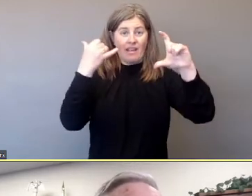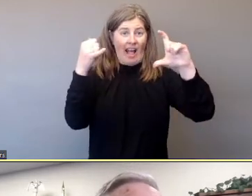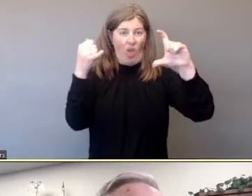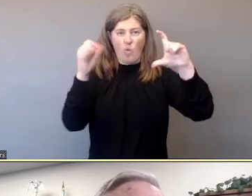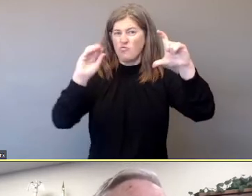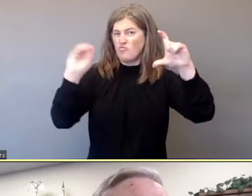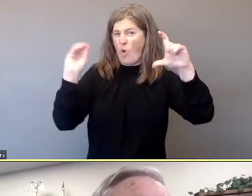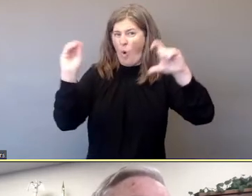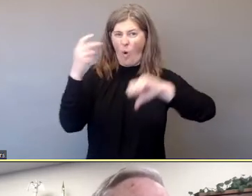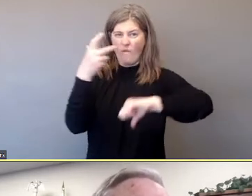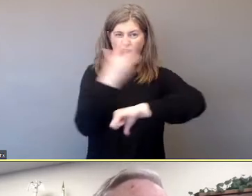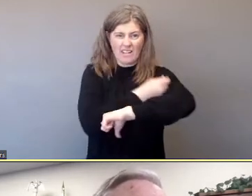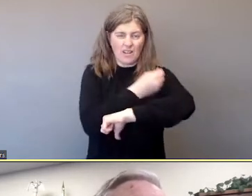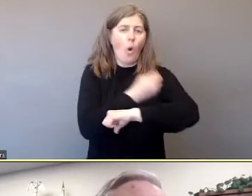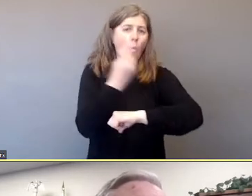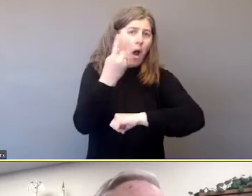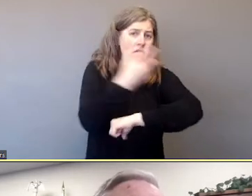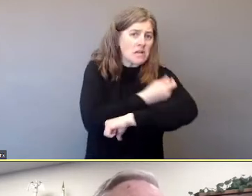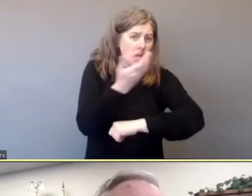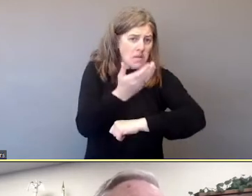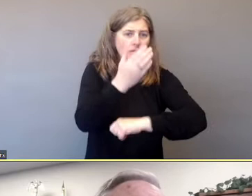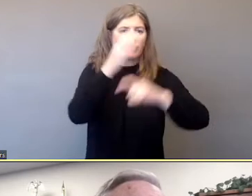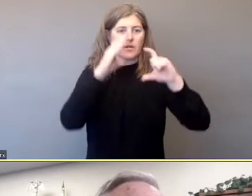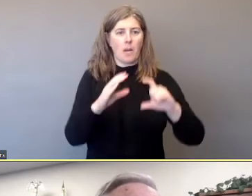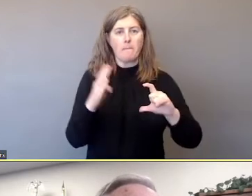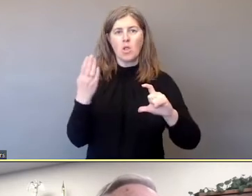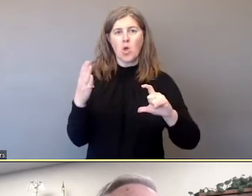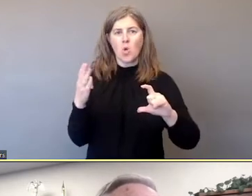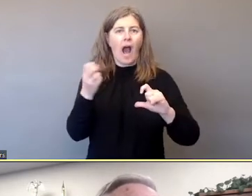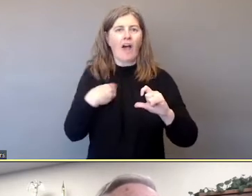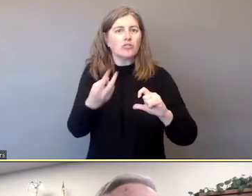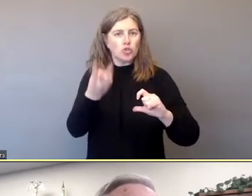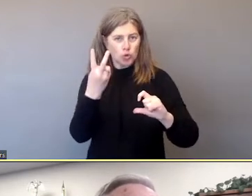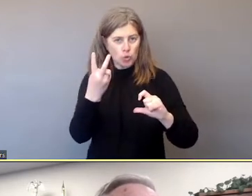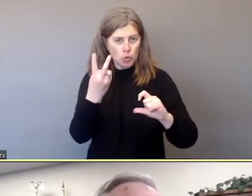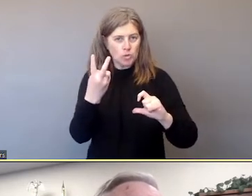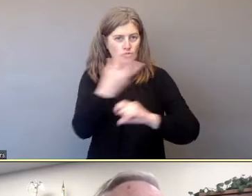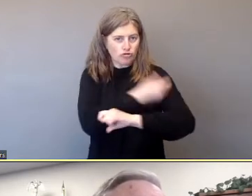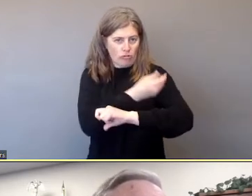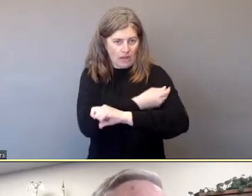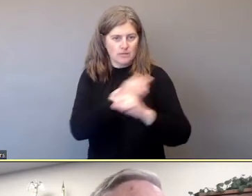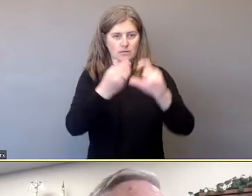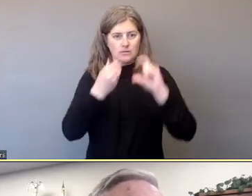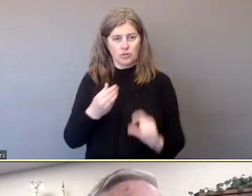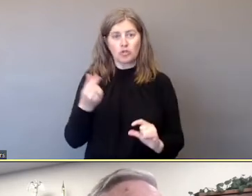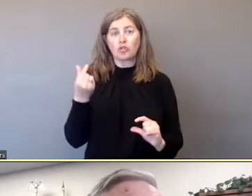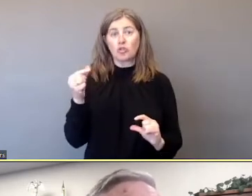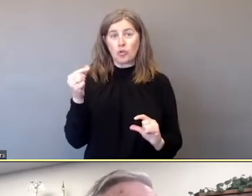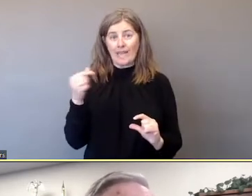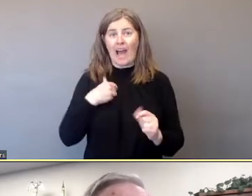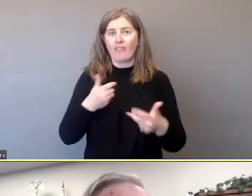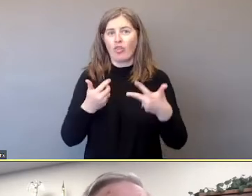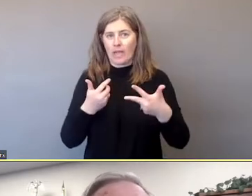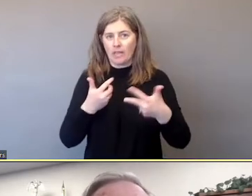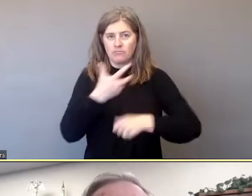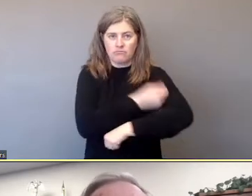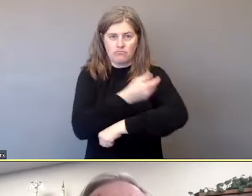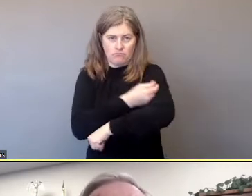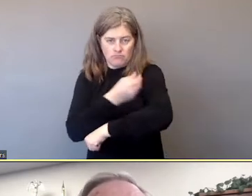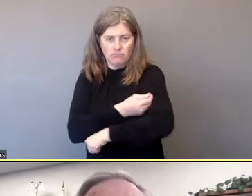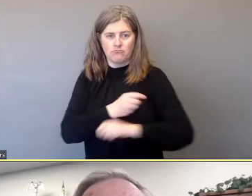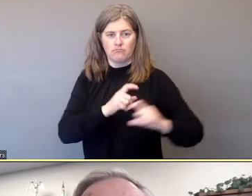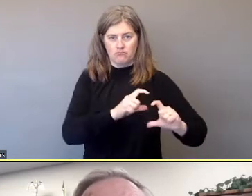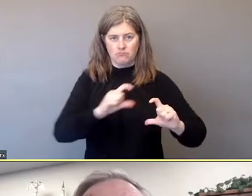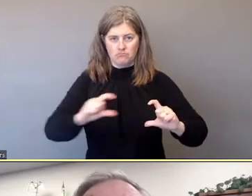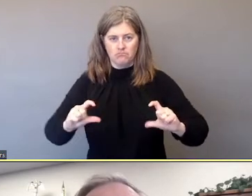orange, fully vaccinated without a booster in the blue, and fully vaccinated with the booster in the green. So one